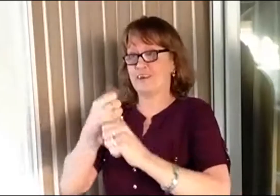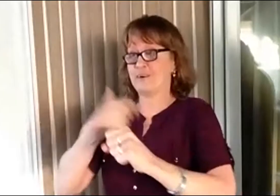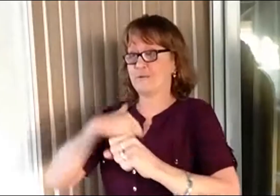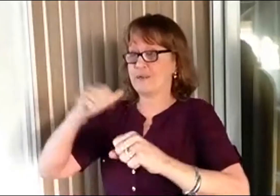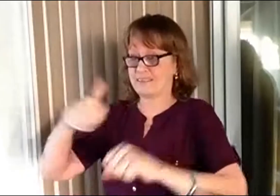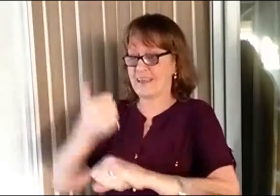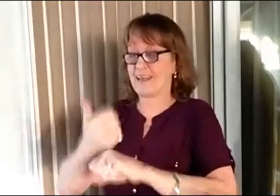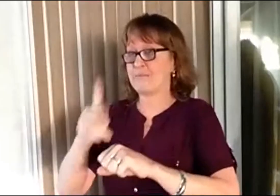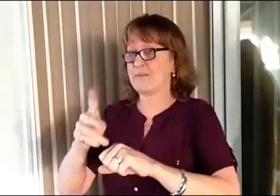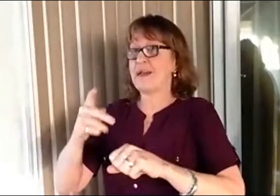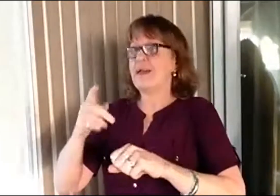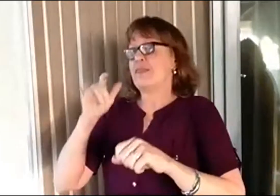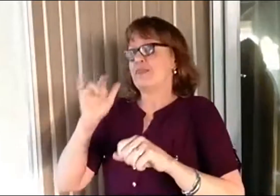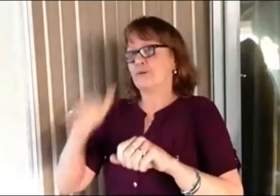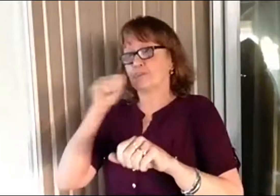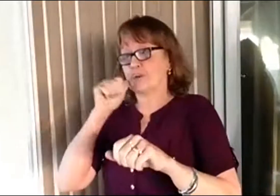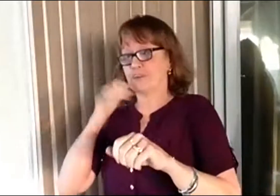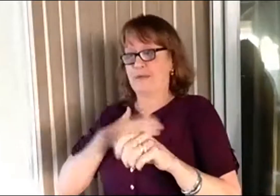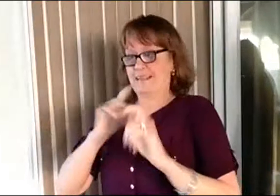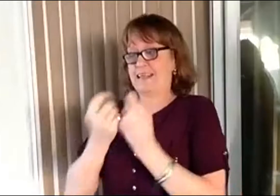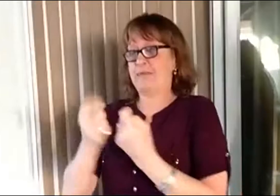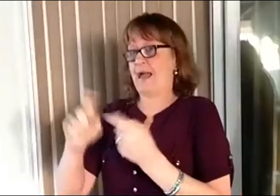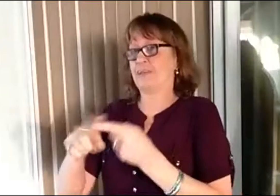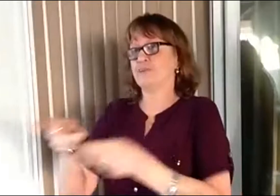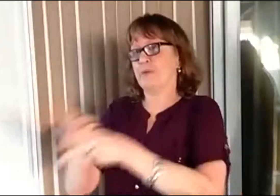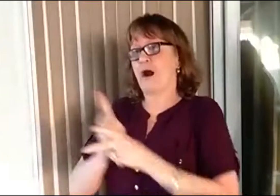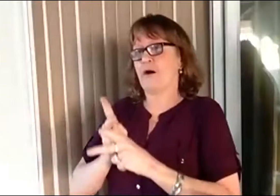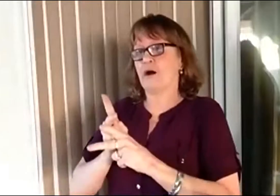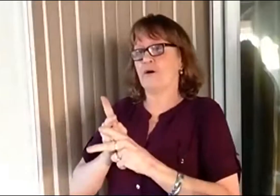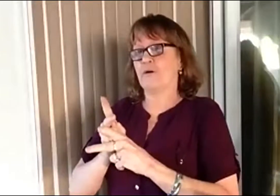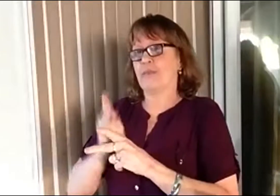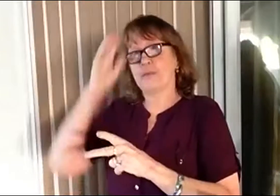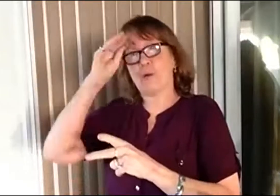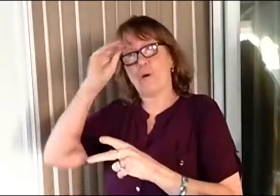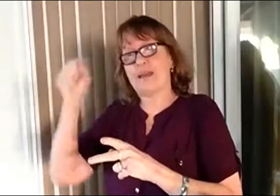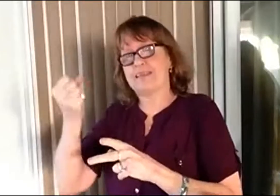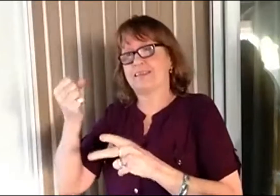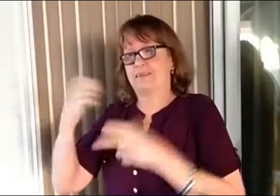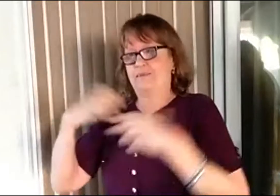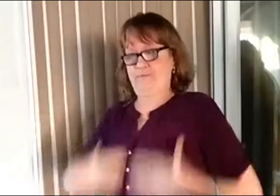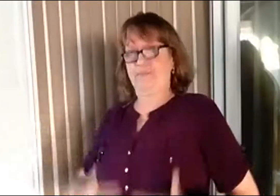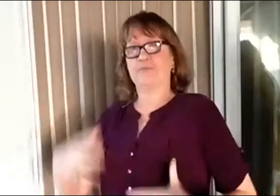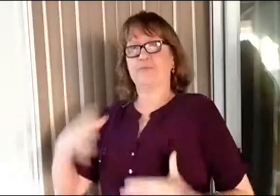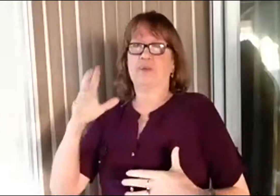year, t-shirts we under set them. up, those girls, my team had to borrow the boys'